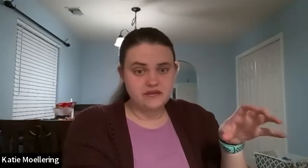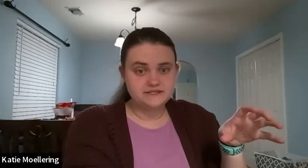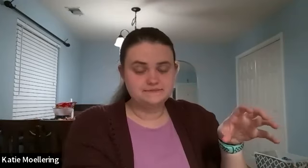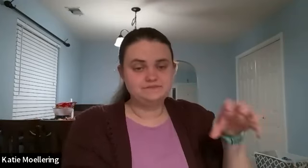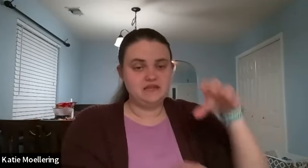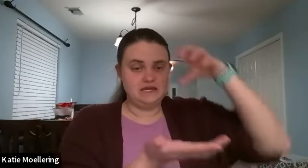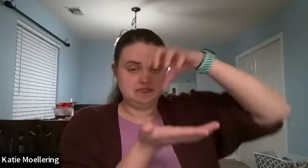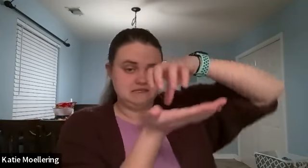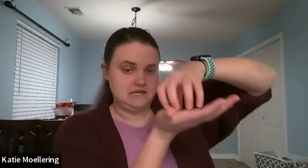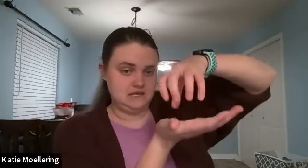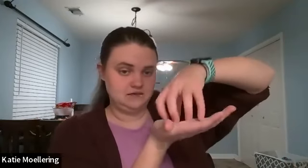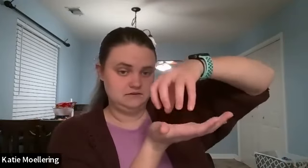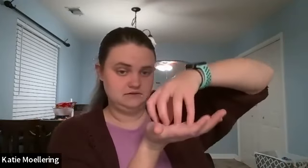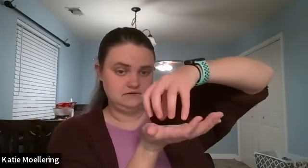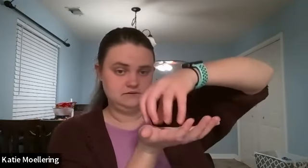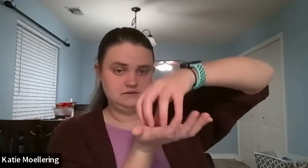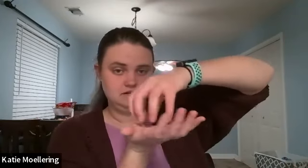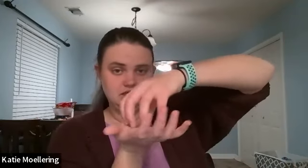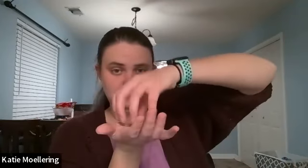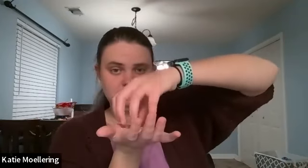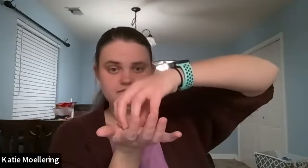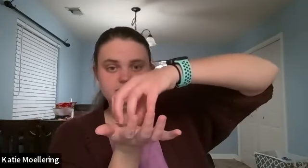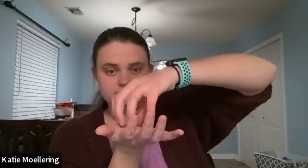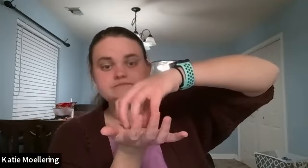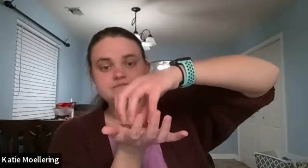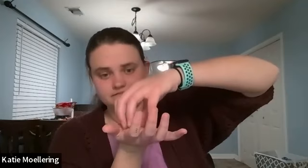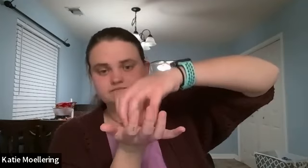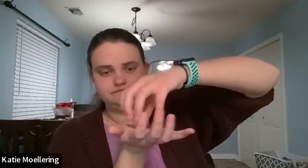cupcakes, and it's cake, cake.